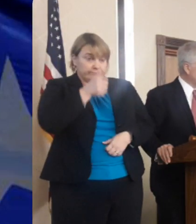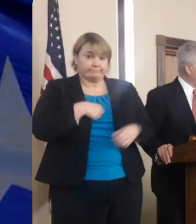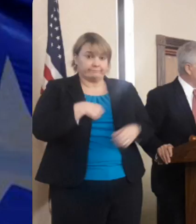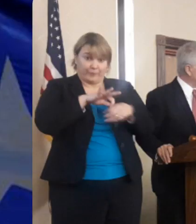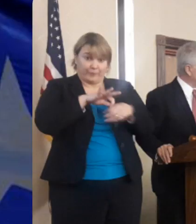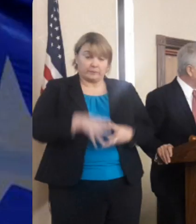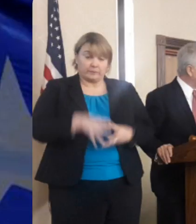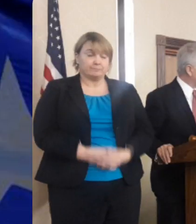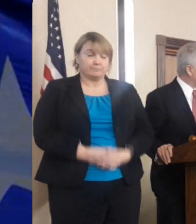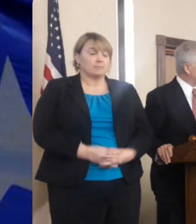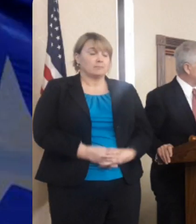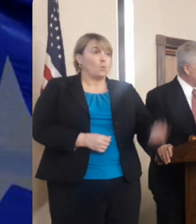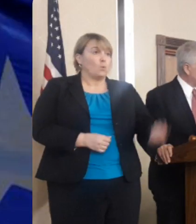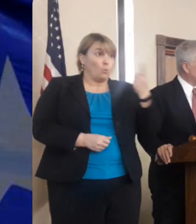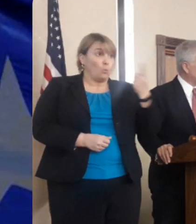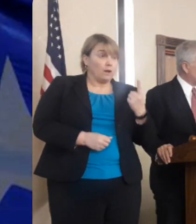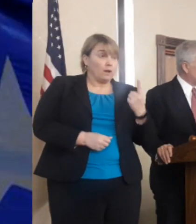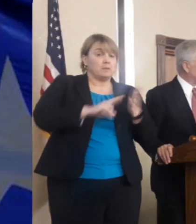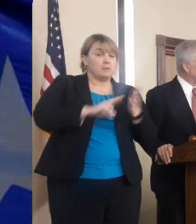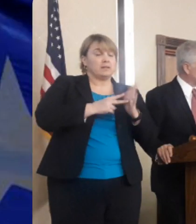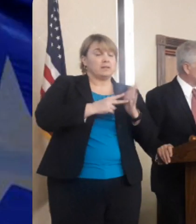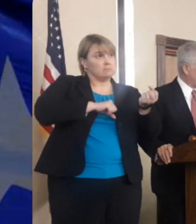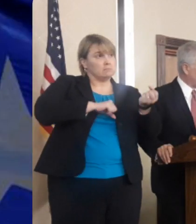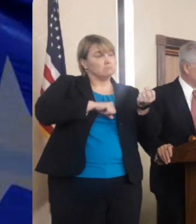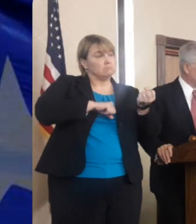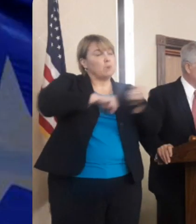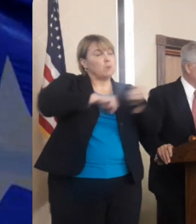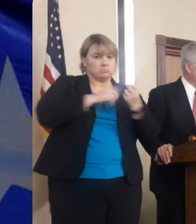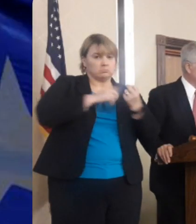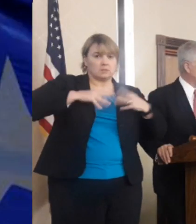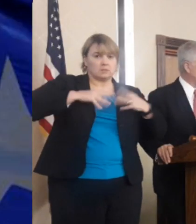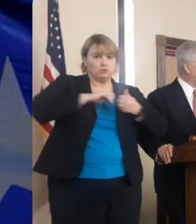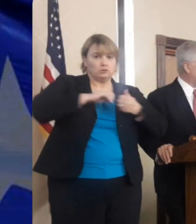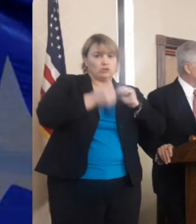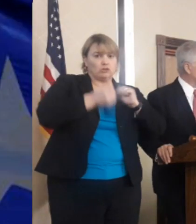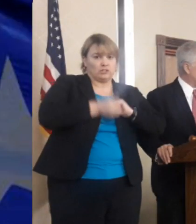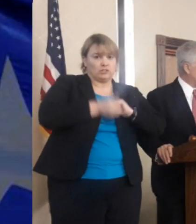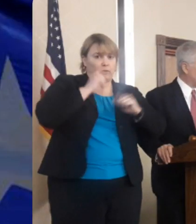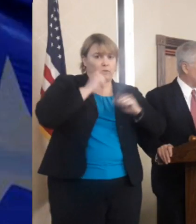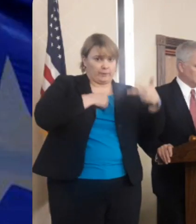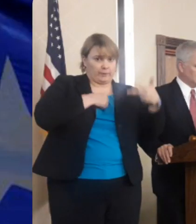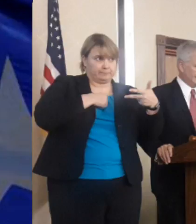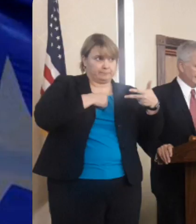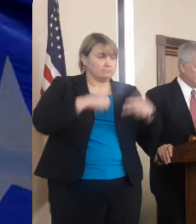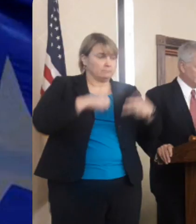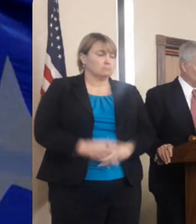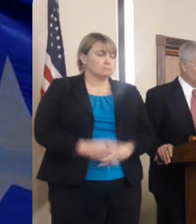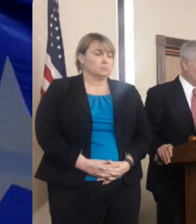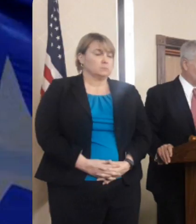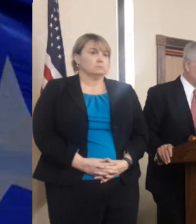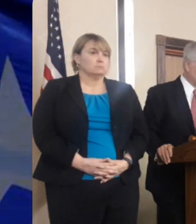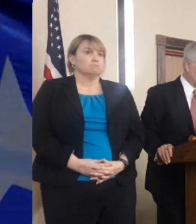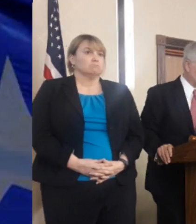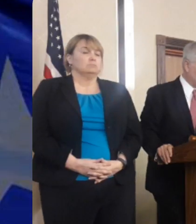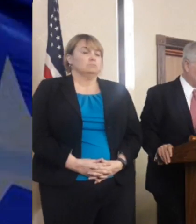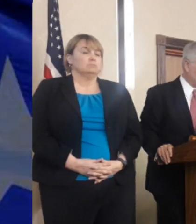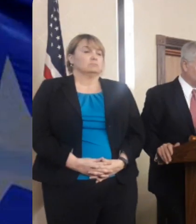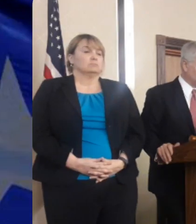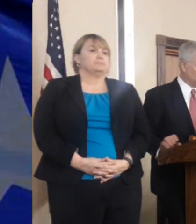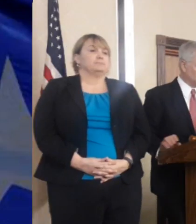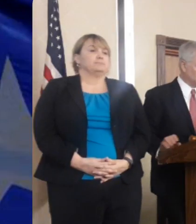One is in favor of adopting this change, so that as of now, in addition to spouses not being